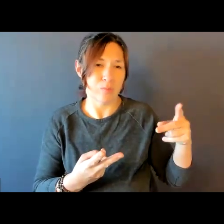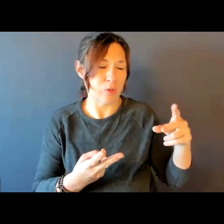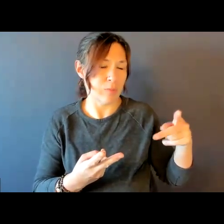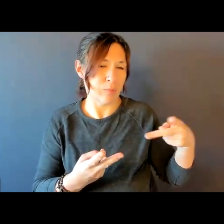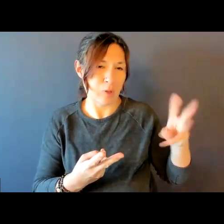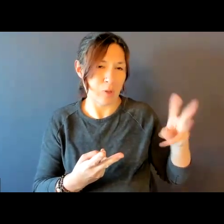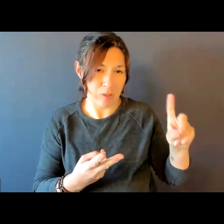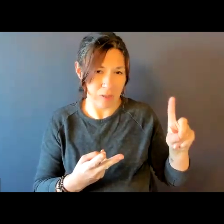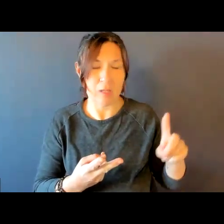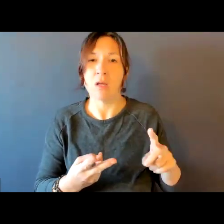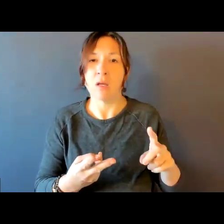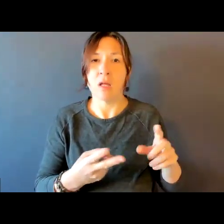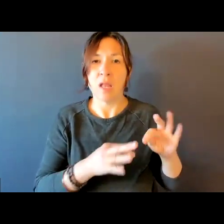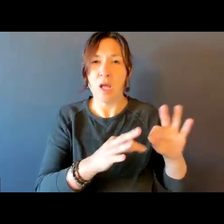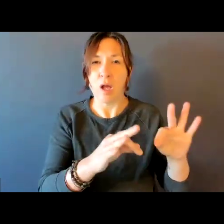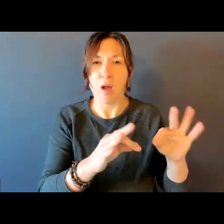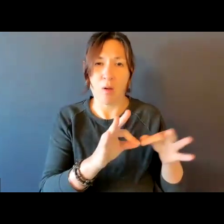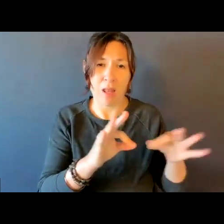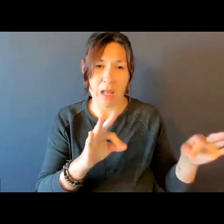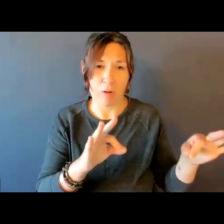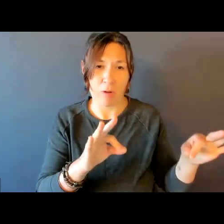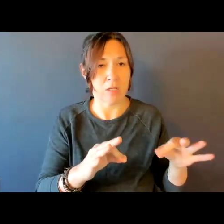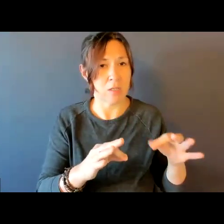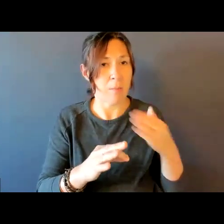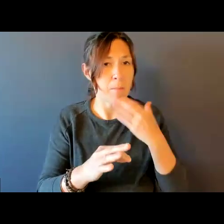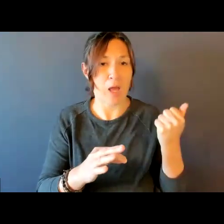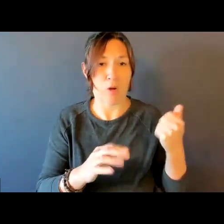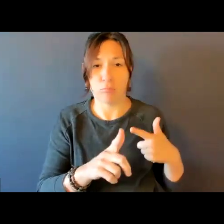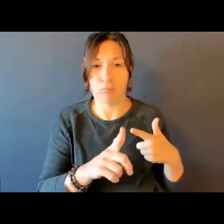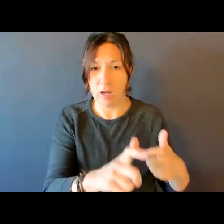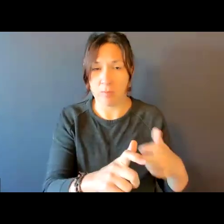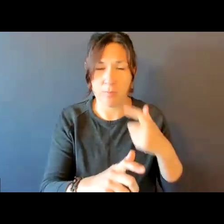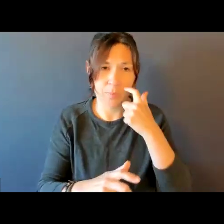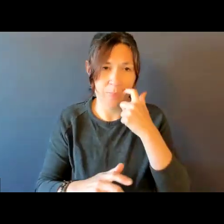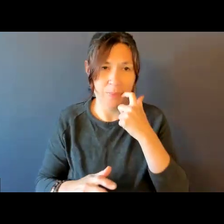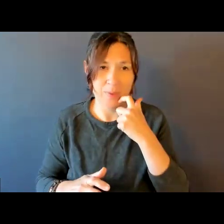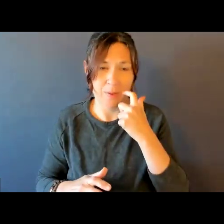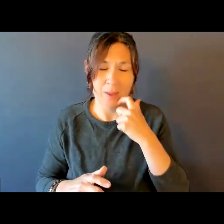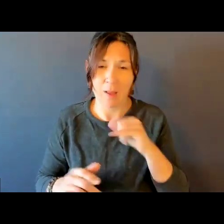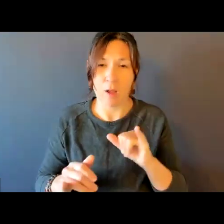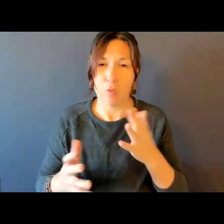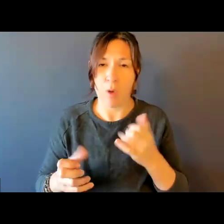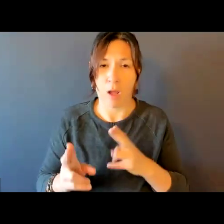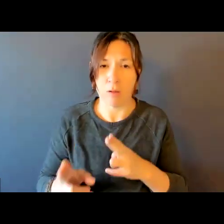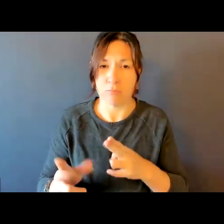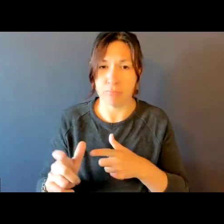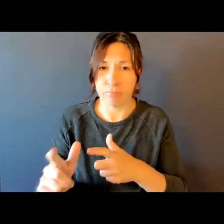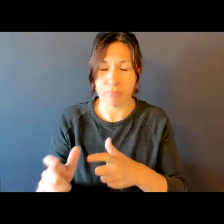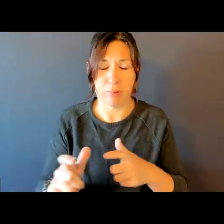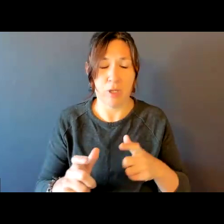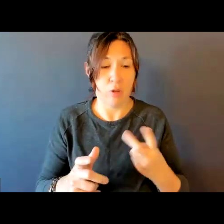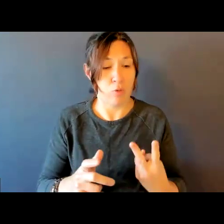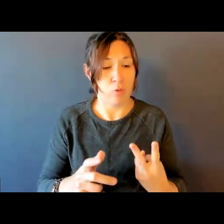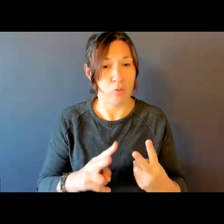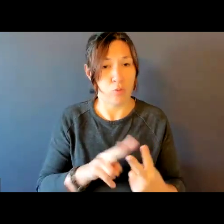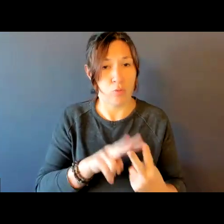acquire language at a much higher rate. We are looking forward to accelerating the academic growth of these subgroups during the coming